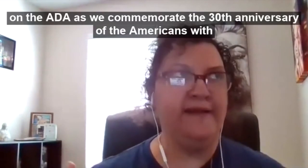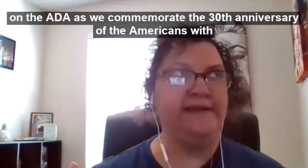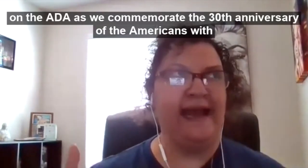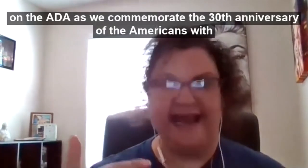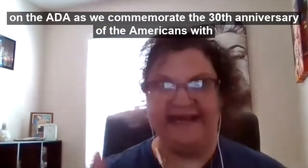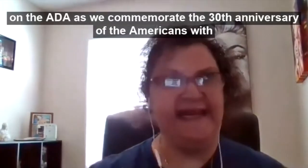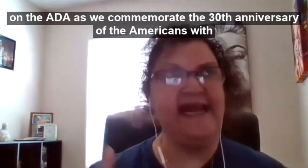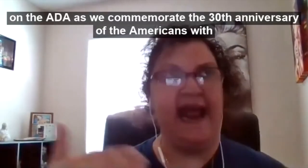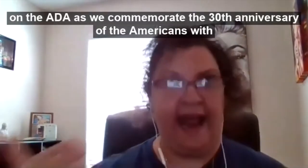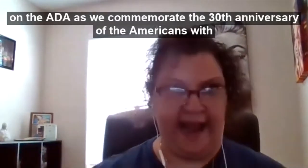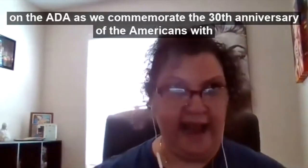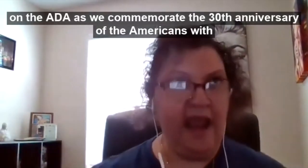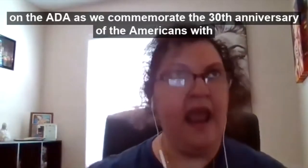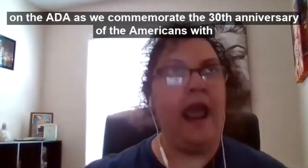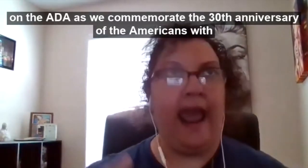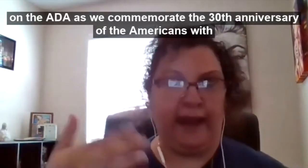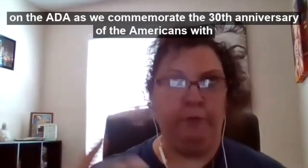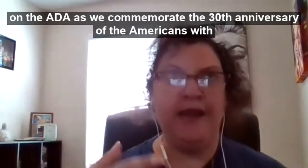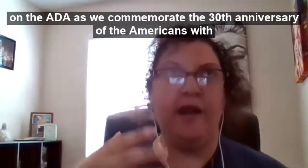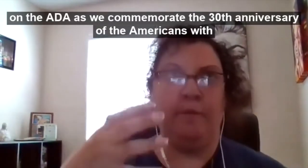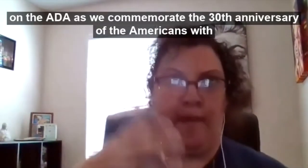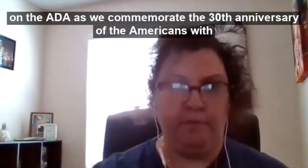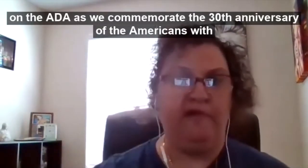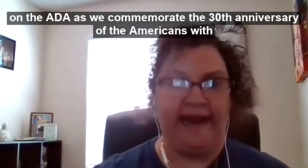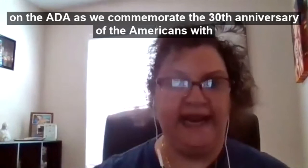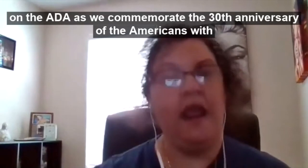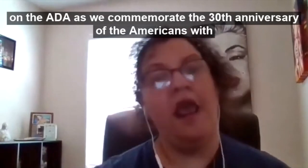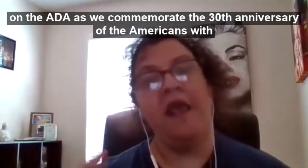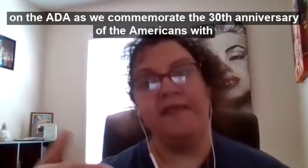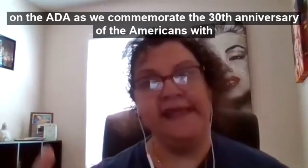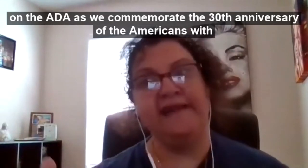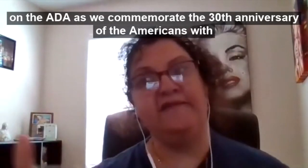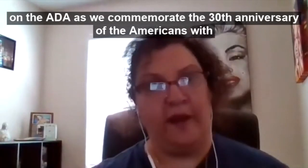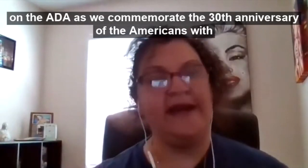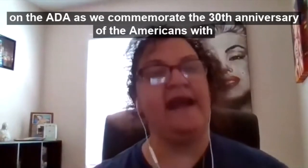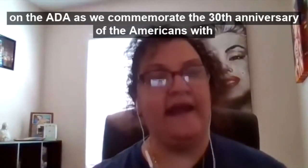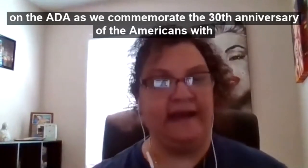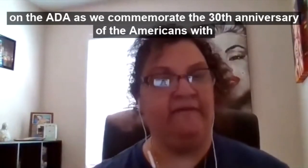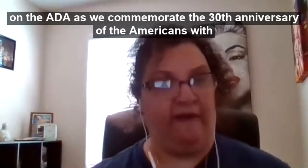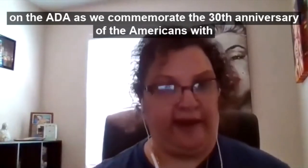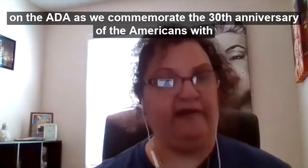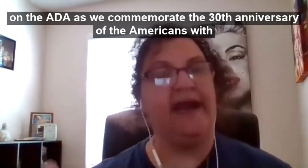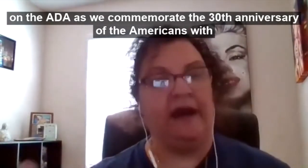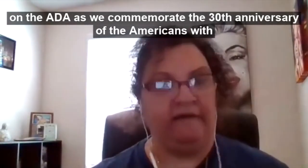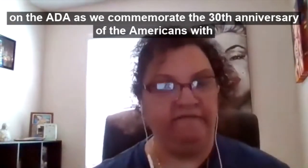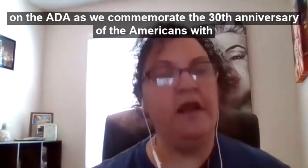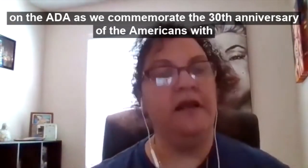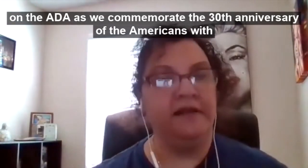on the ADA as we commemorate the 30th anniversary of